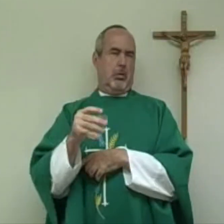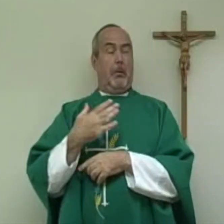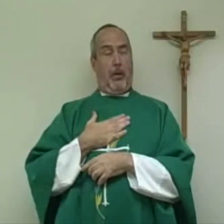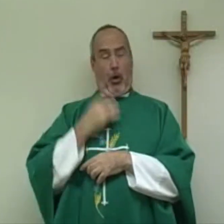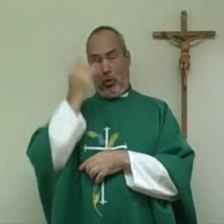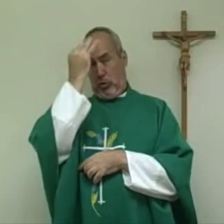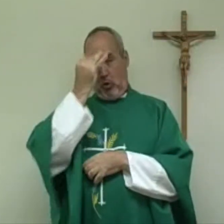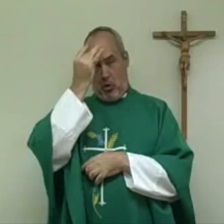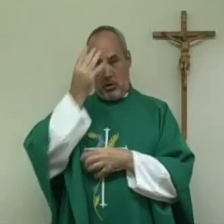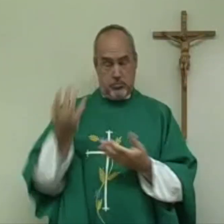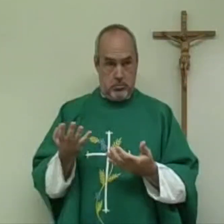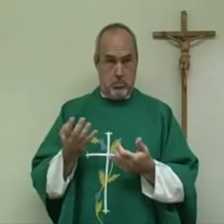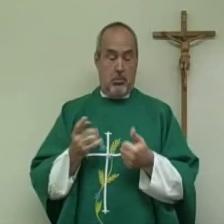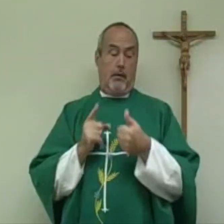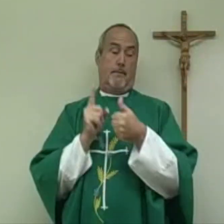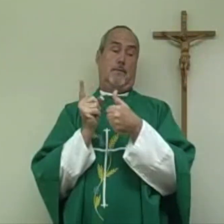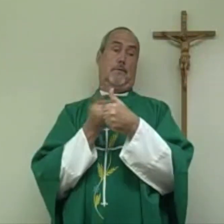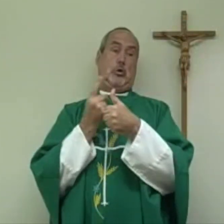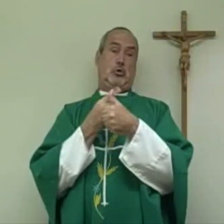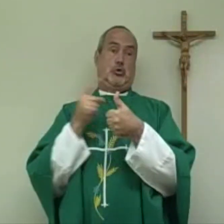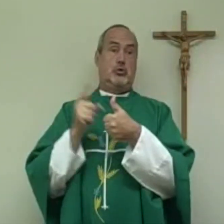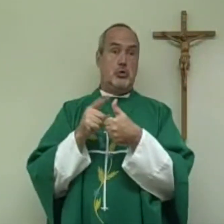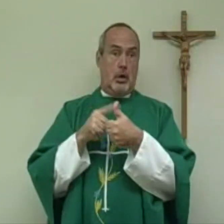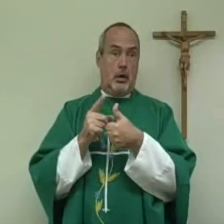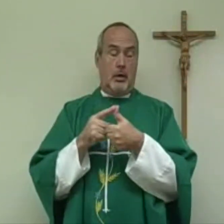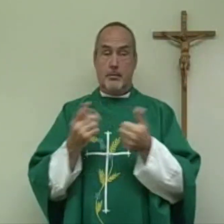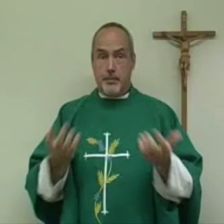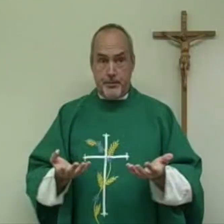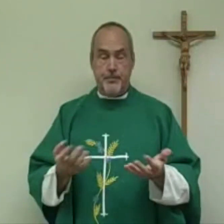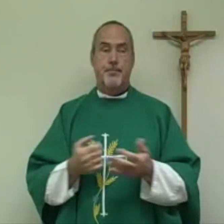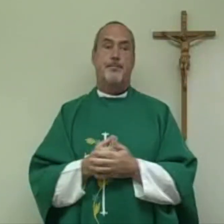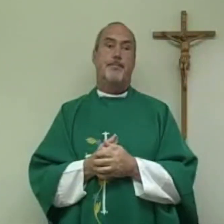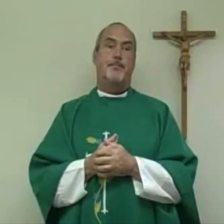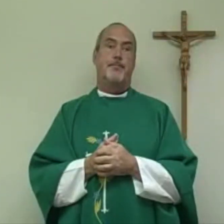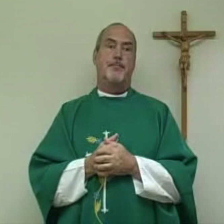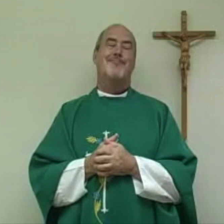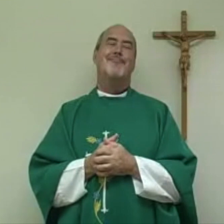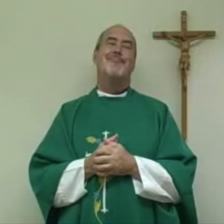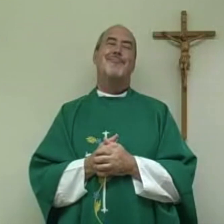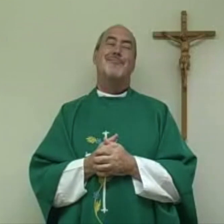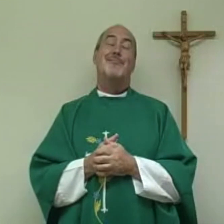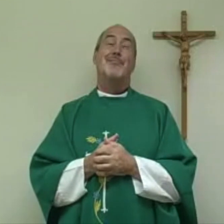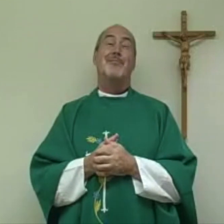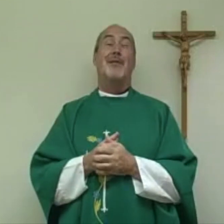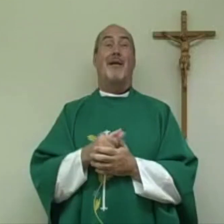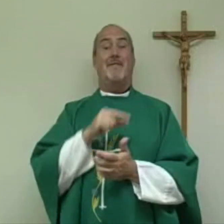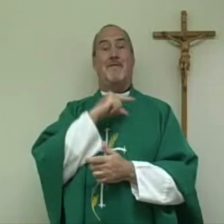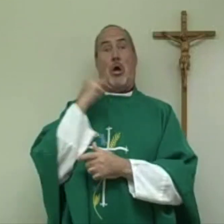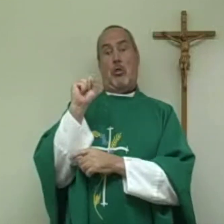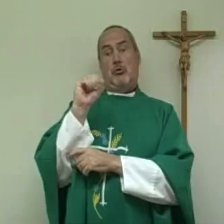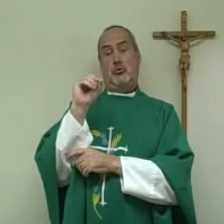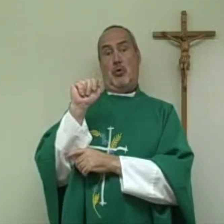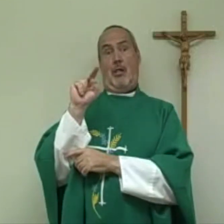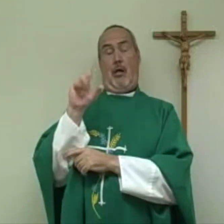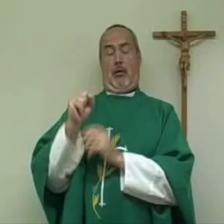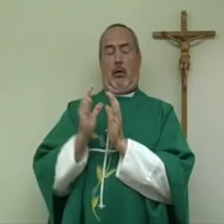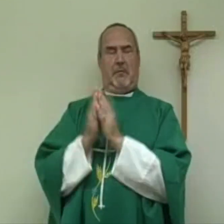answer. So let me share some thoughts about that with you. I think the first thing is, well,